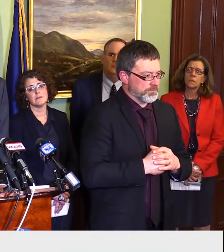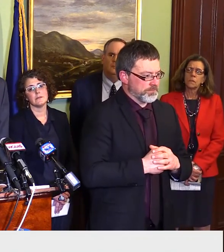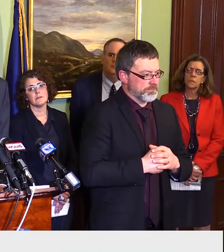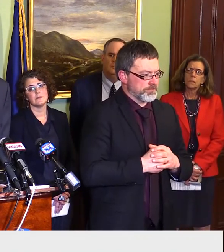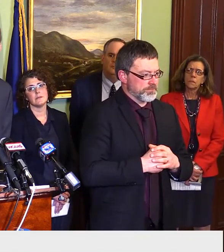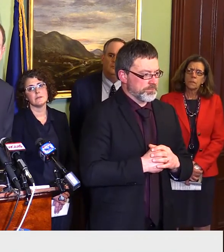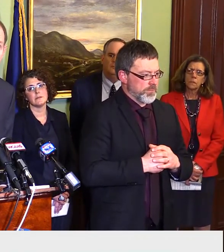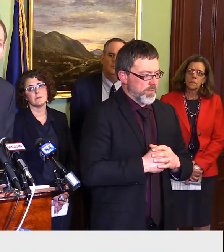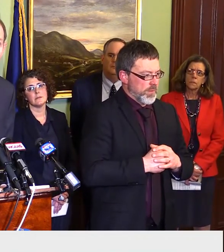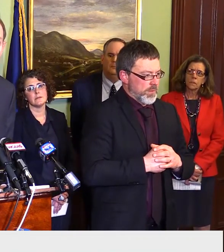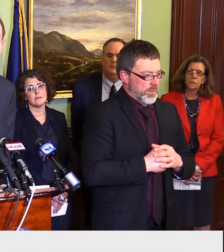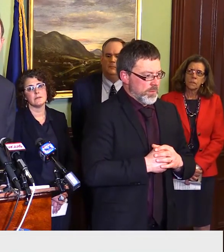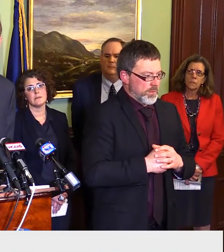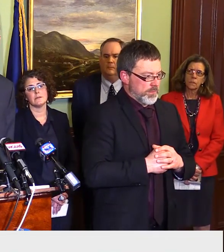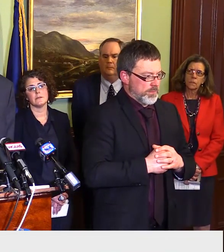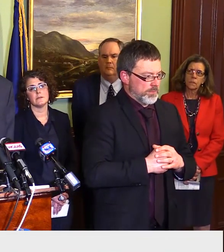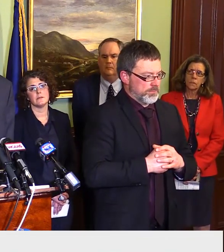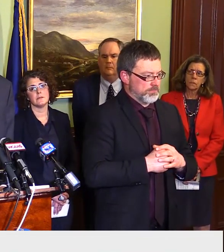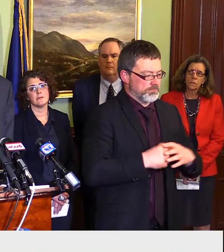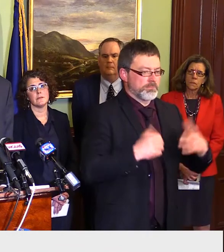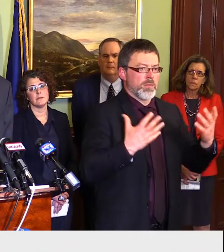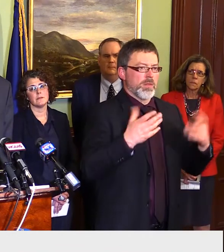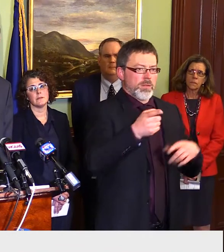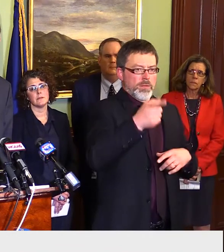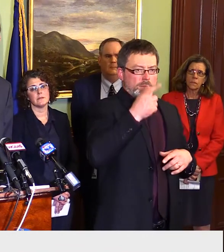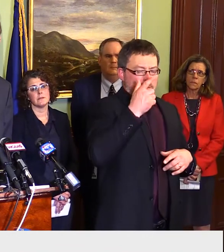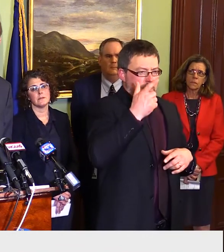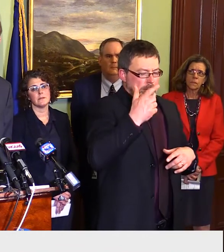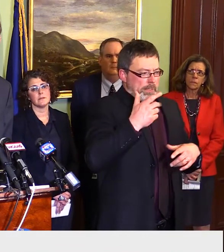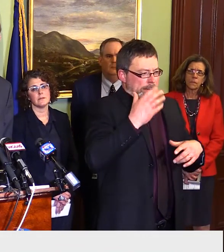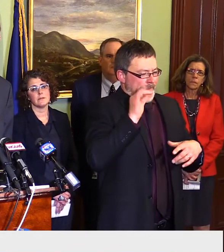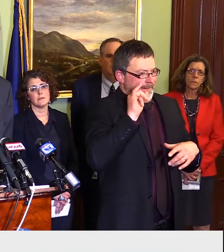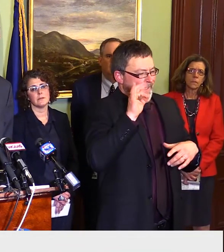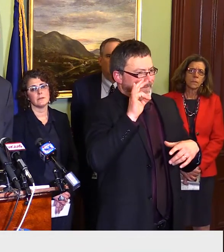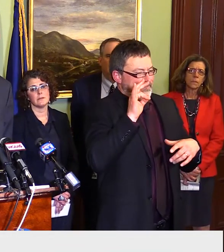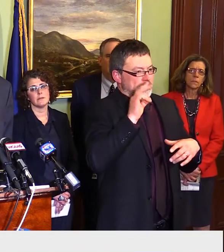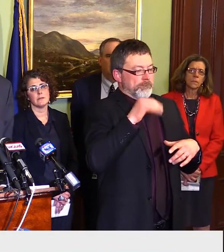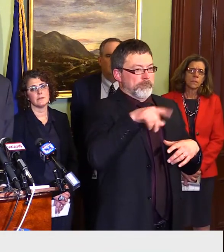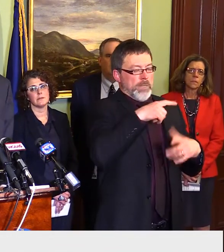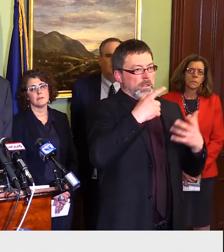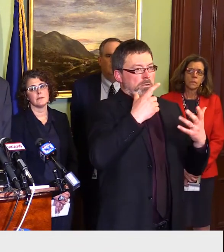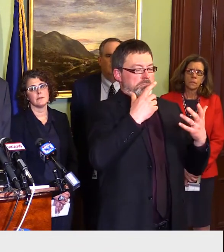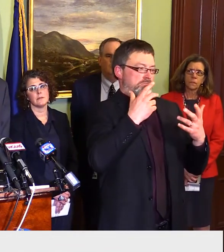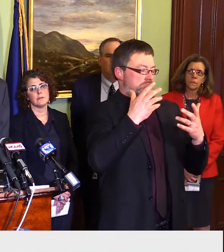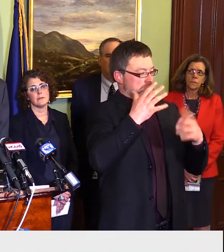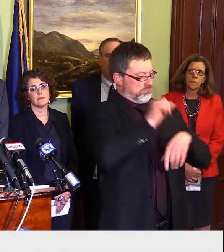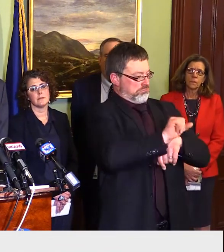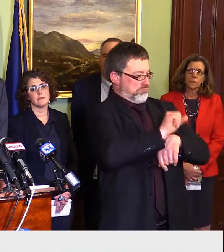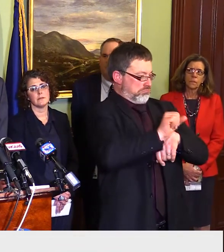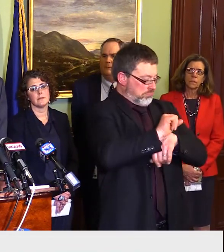the availability of tests has not prevented us from testing appropriate people. And